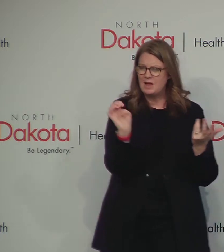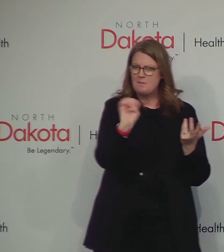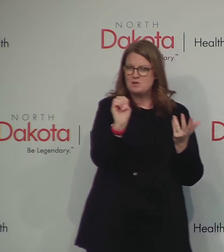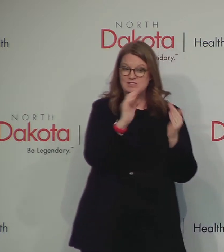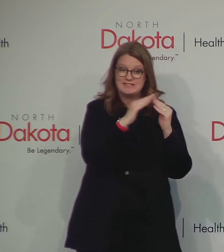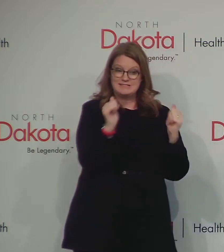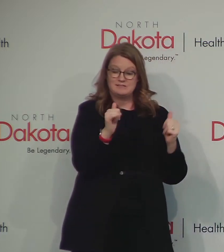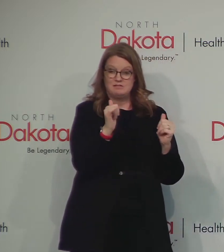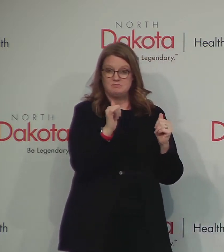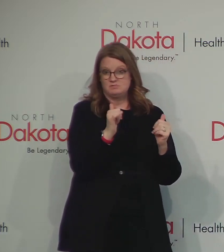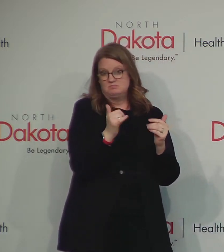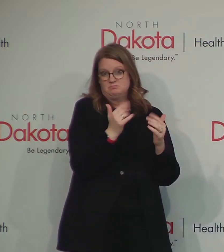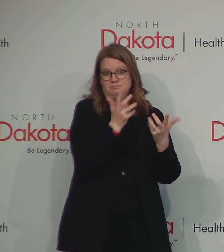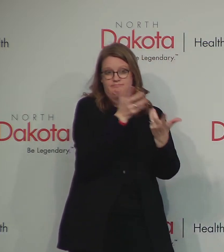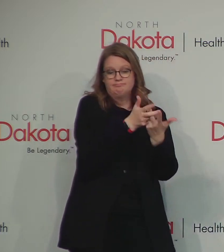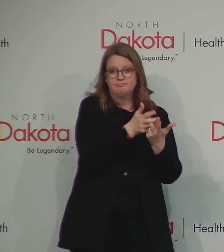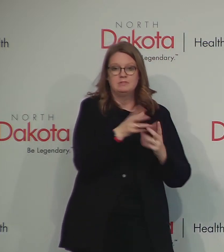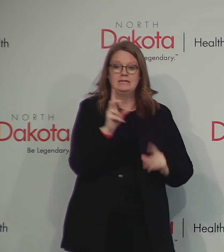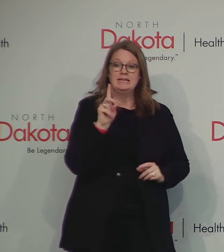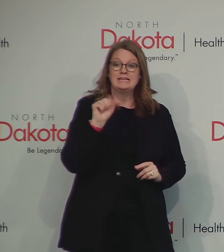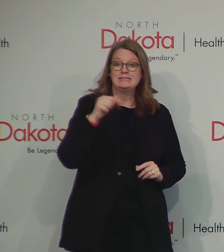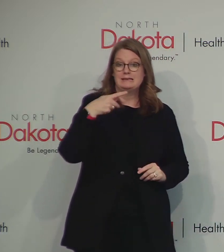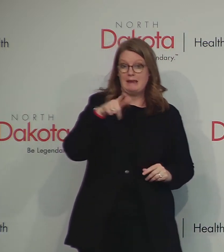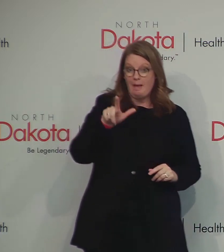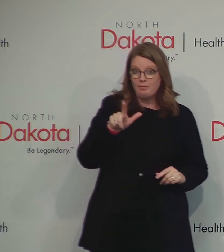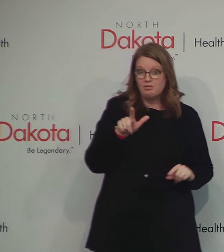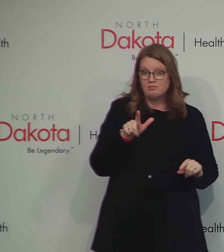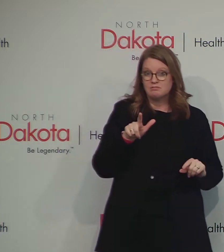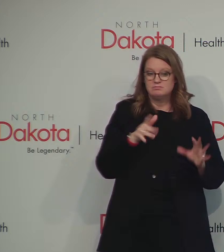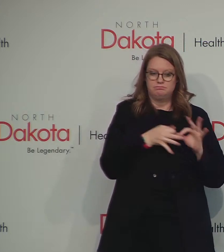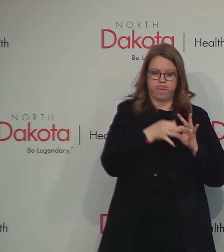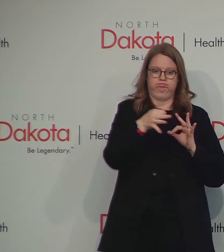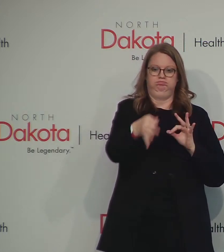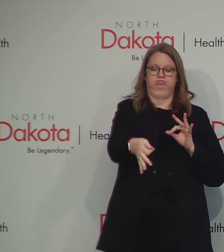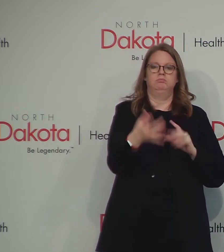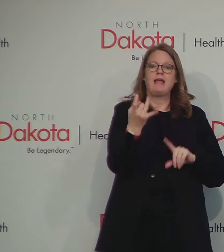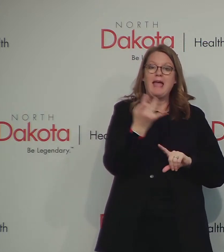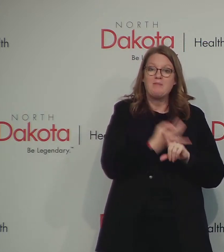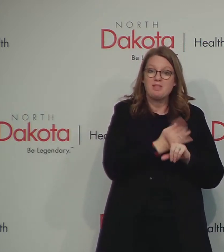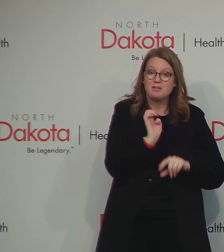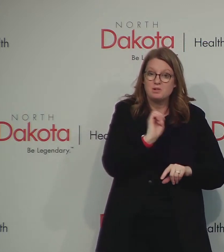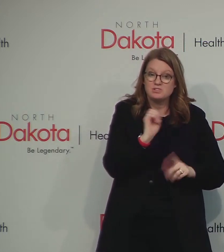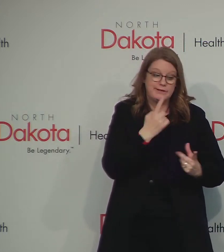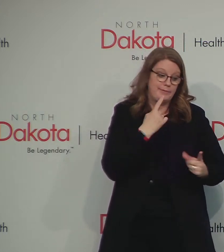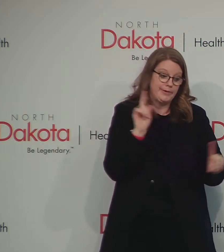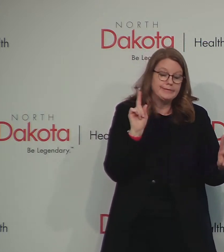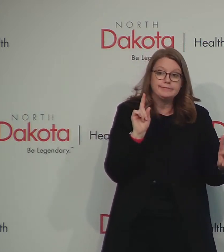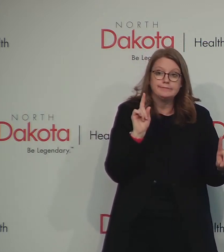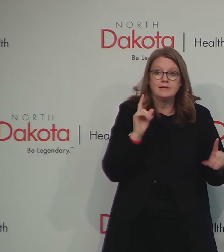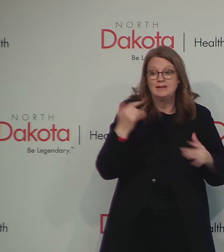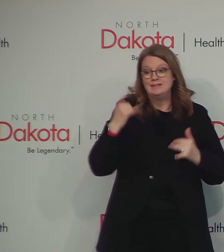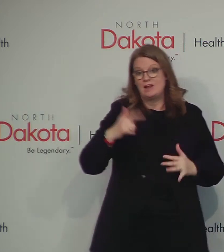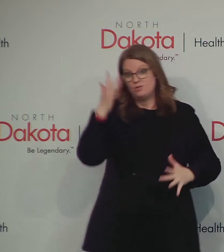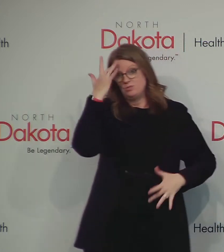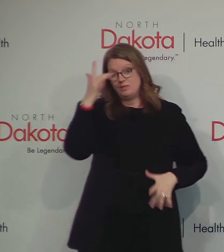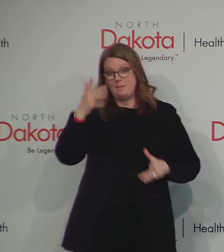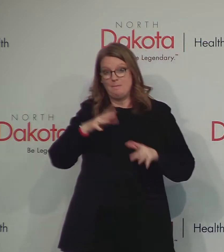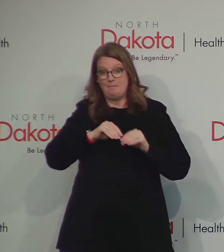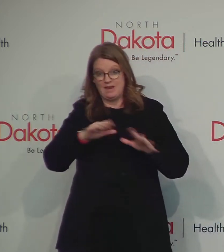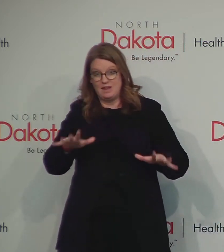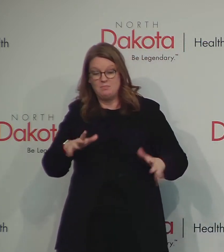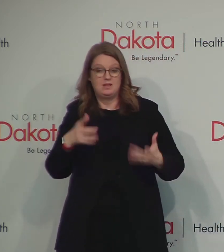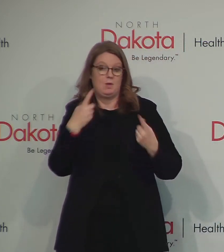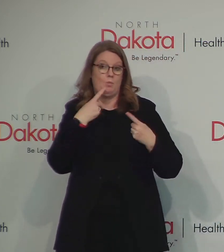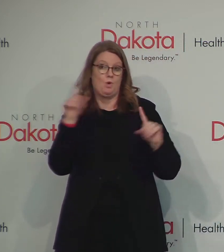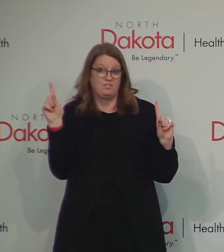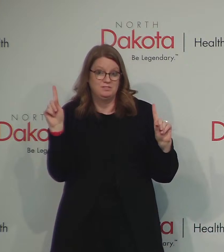systems worked. DAPL was a prolonged 8-month-long emergency. It worked. Here during the pandemic, it worked. So